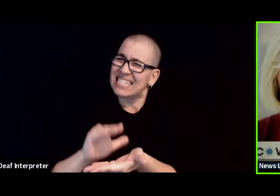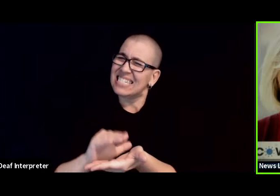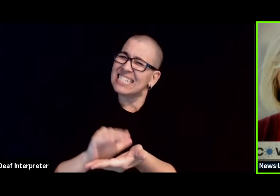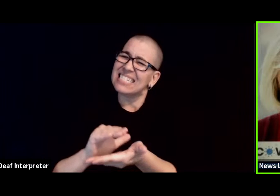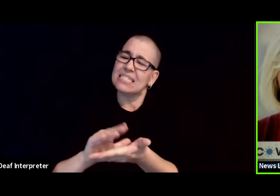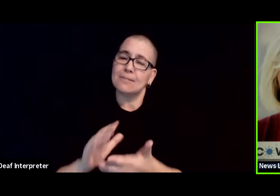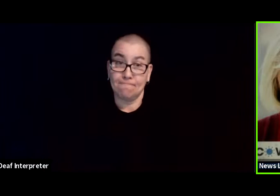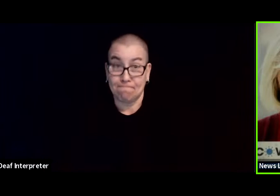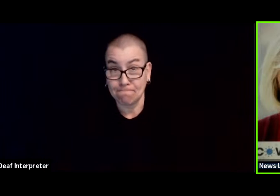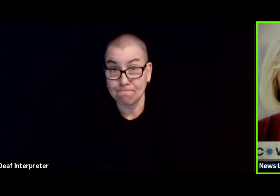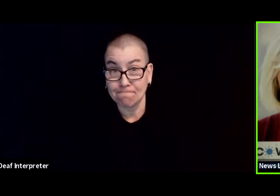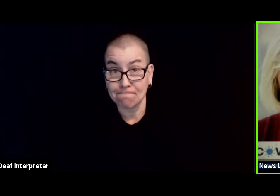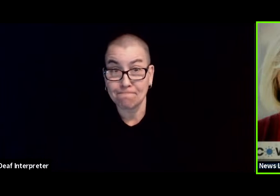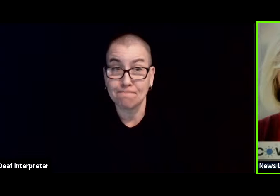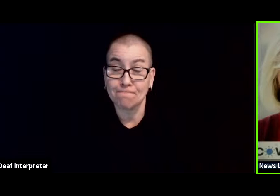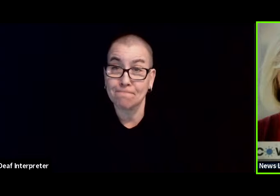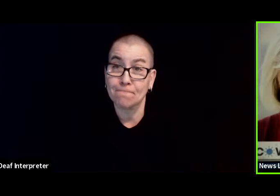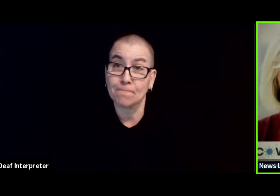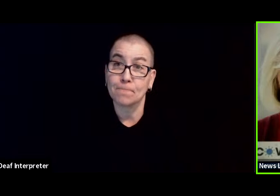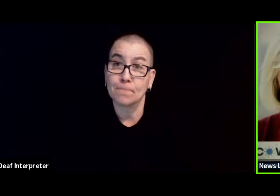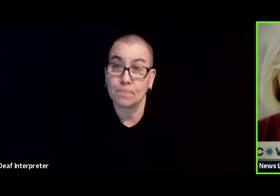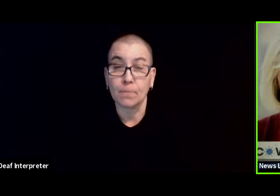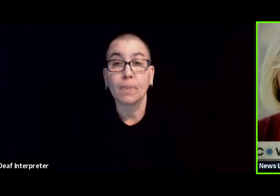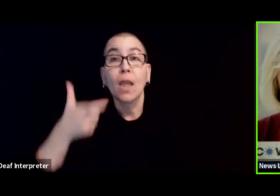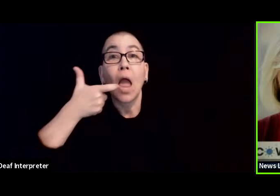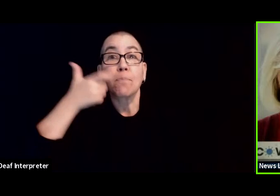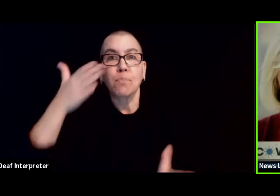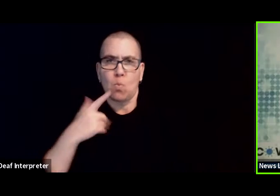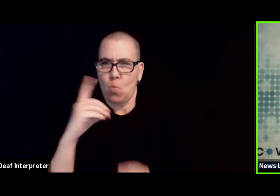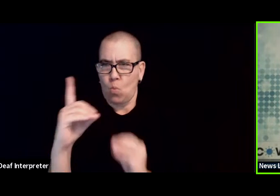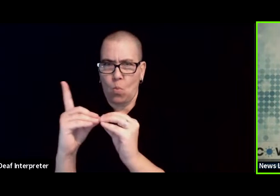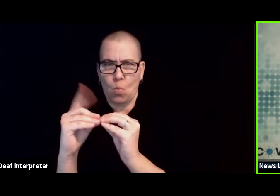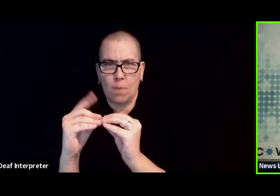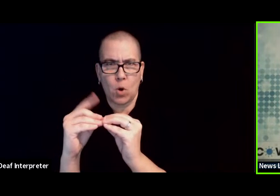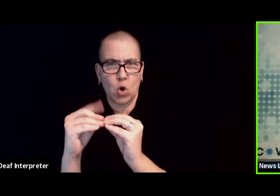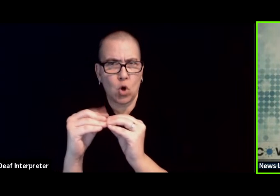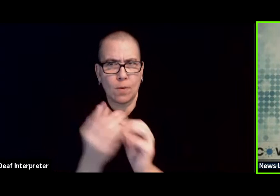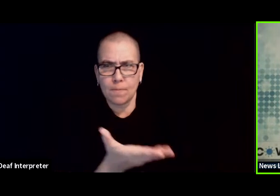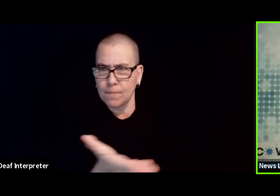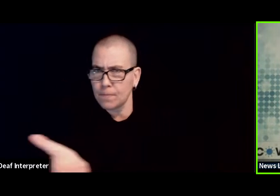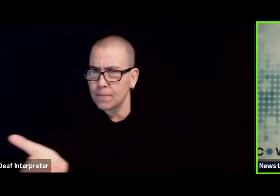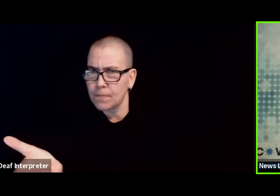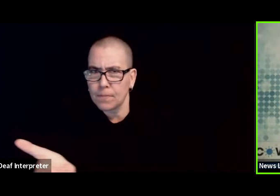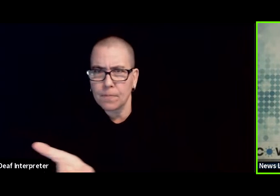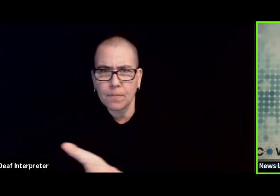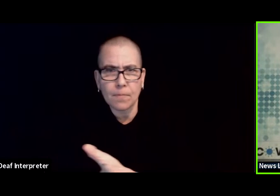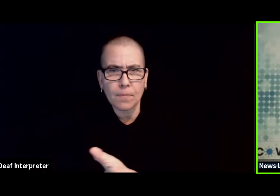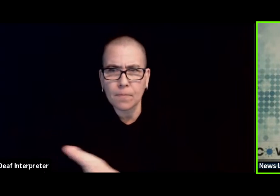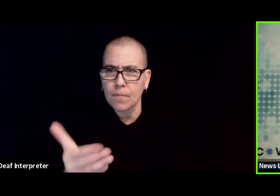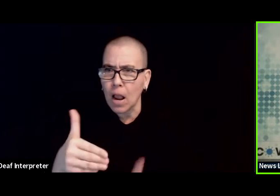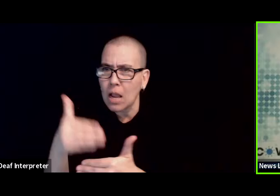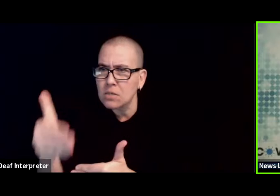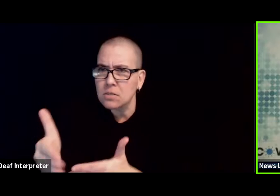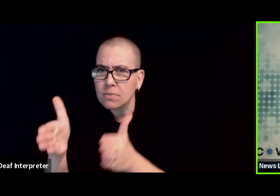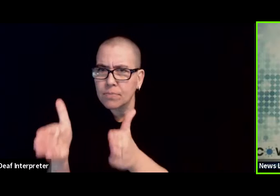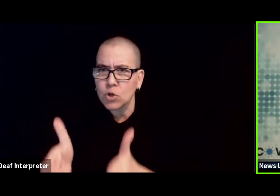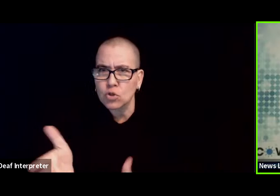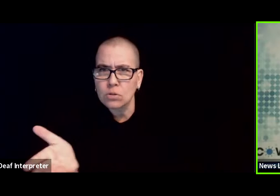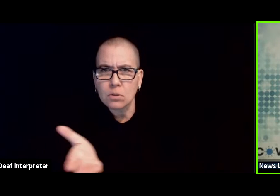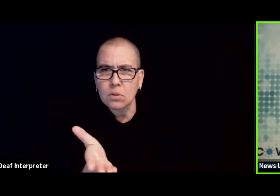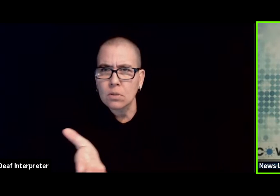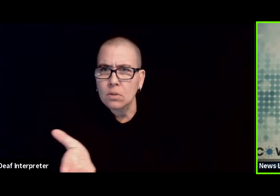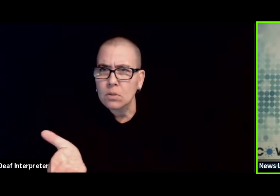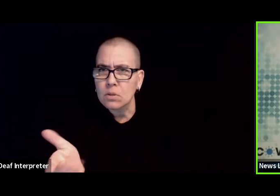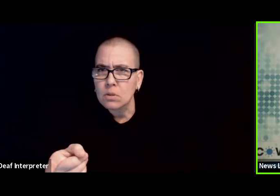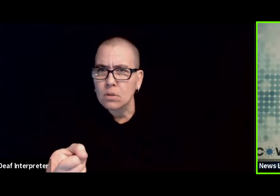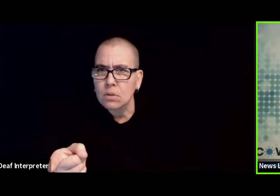Operator, we have time for one more question. All right, thank you. We have the next question comes from the line of Catherine Richards from